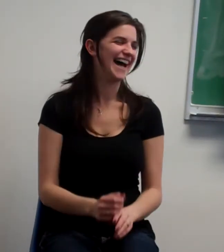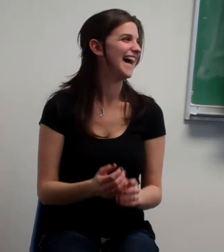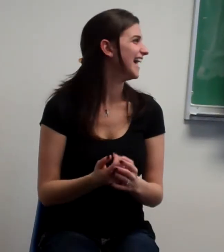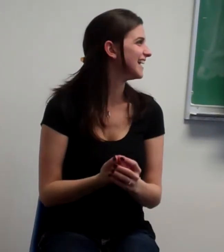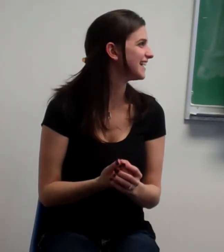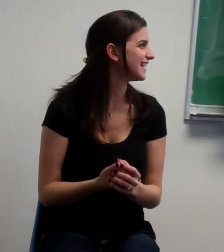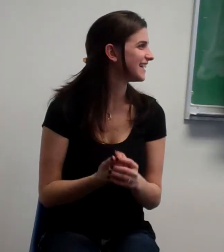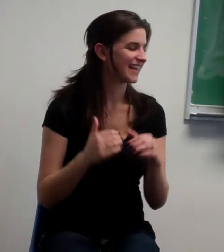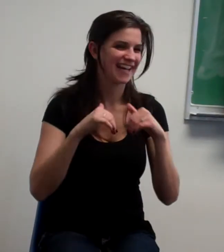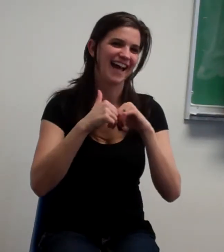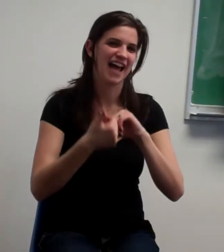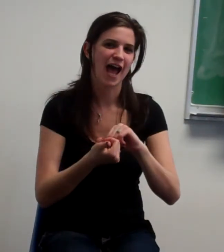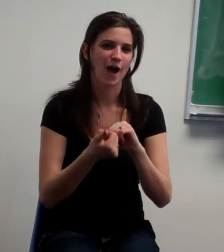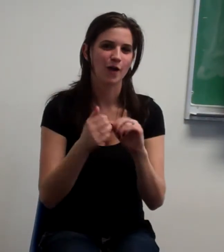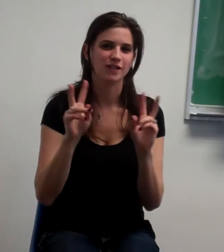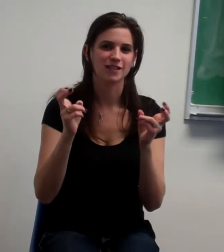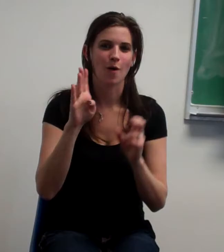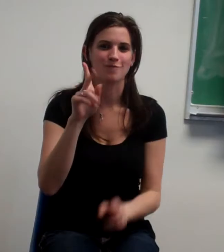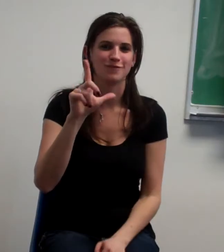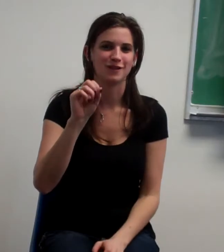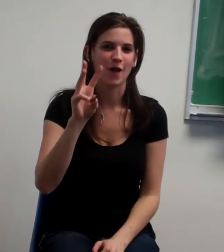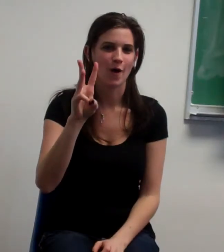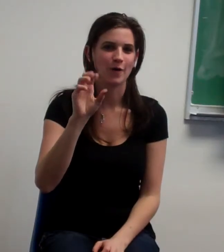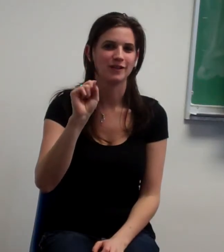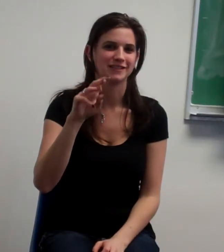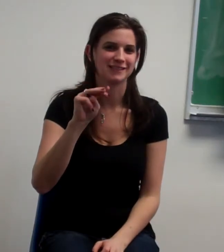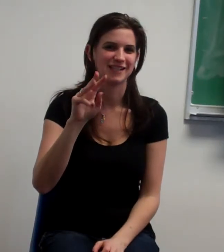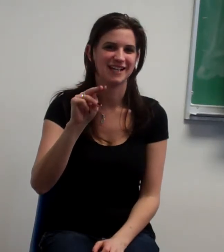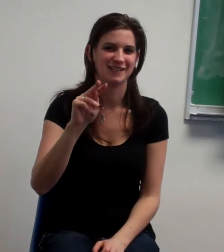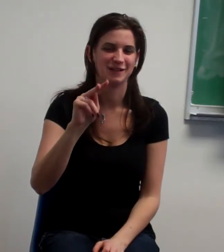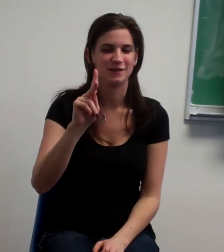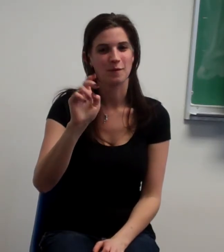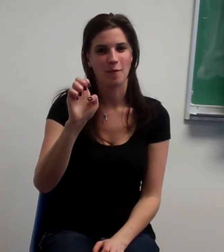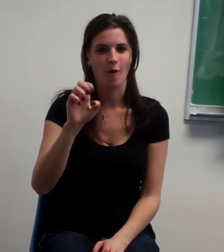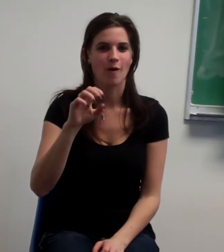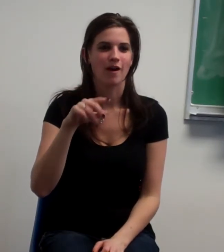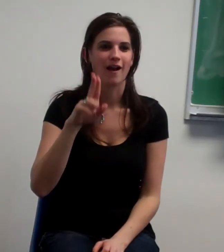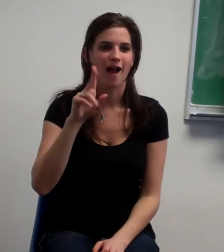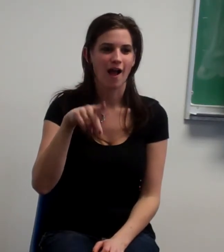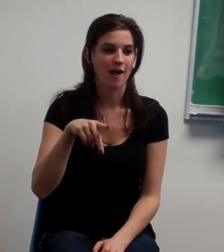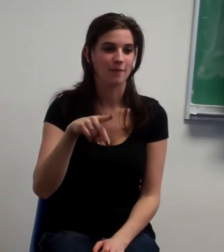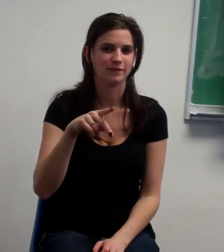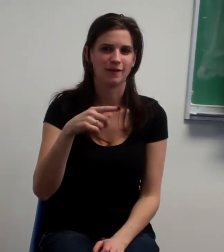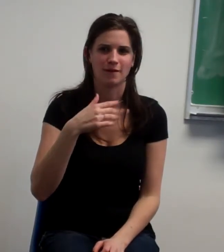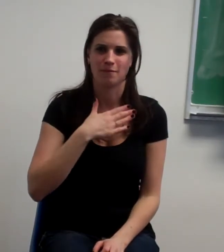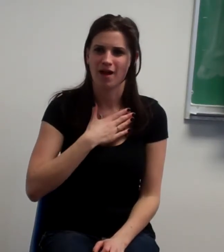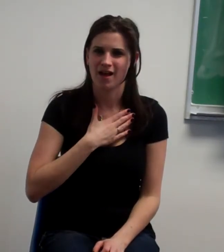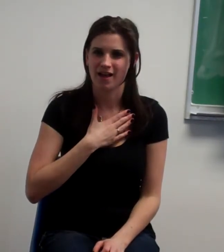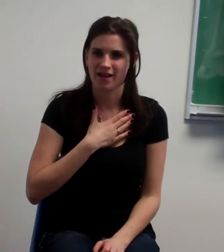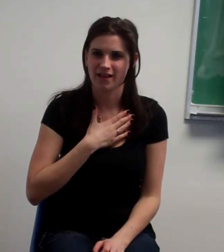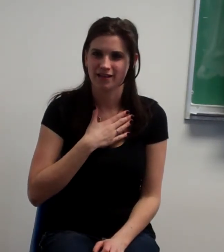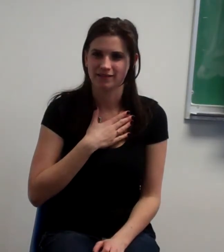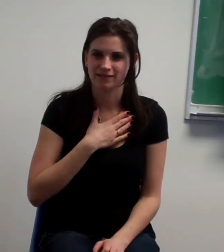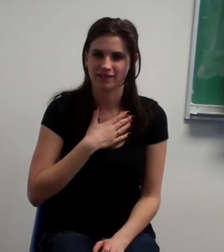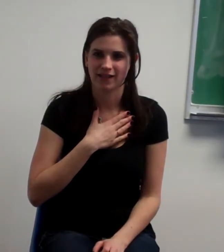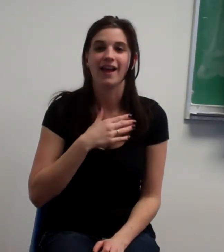Y'all cut this out, yeah? Cut it out. Right? But seriously, I mean, your